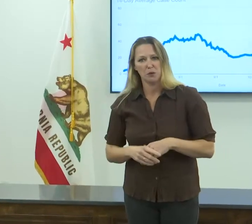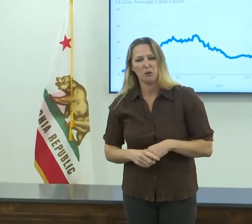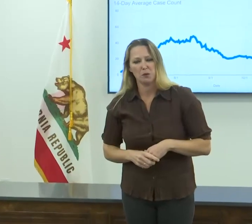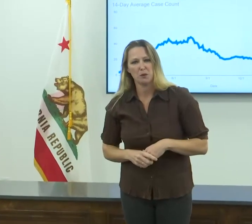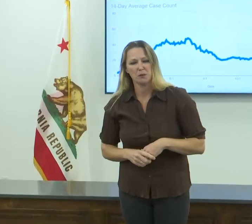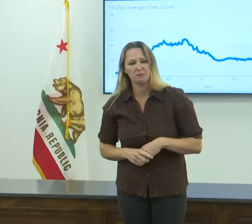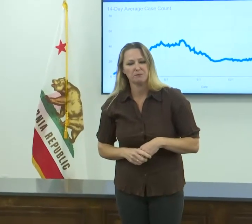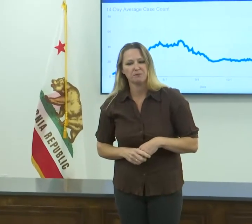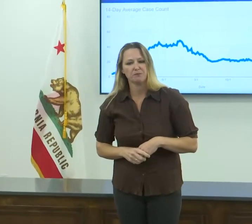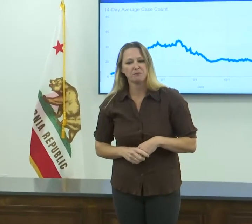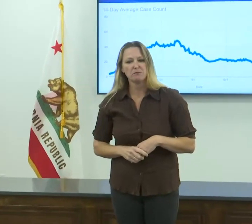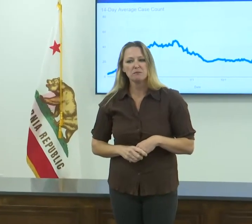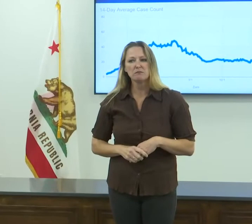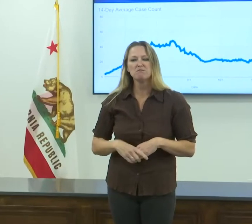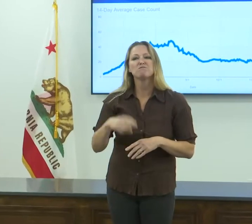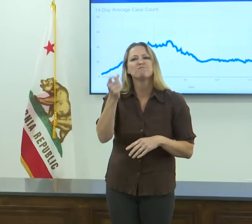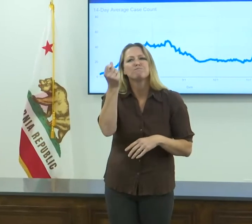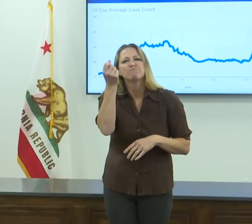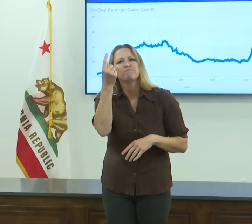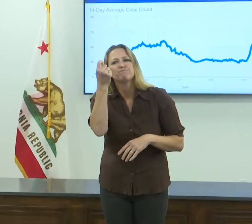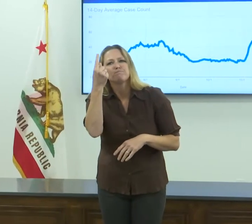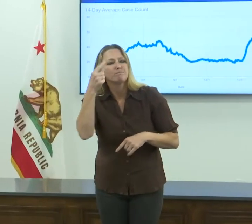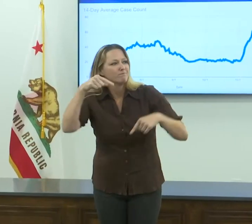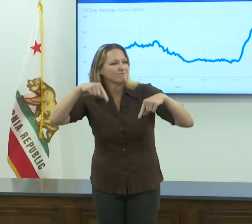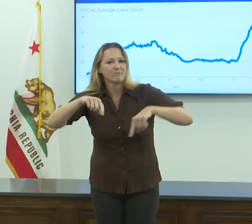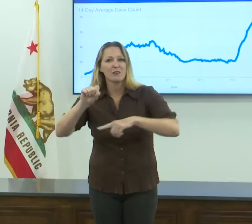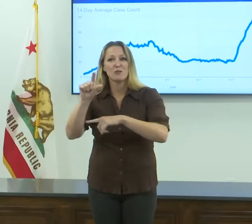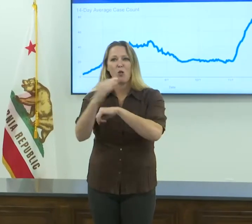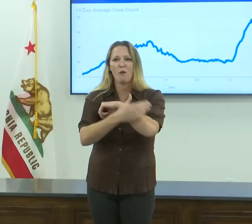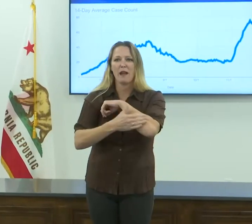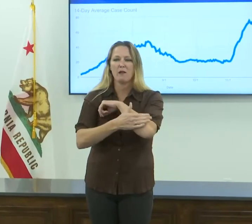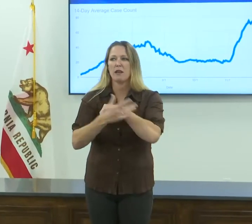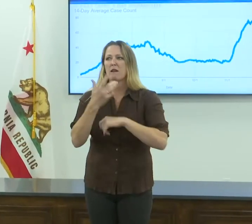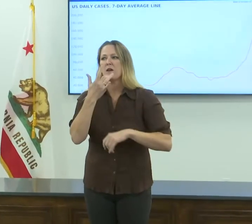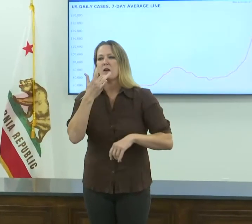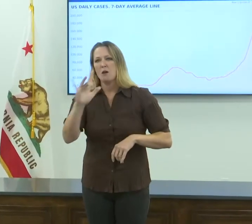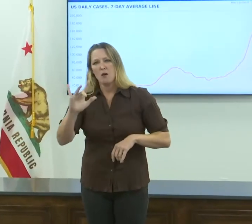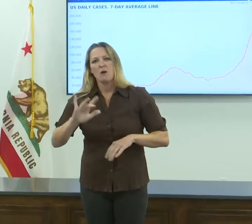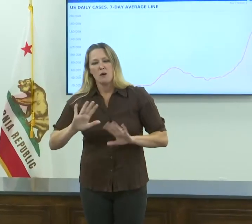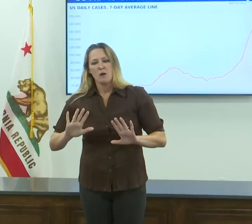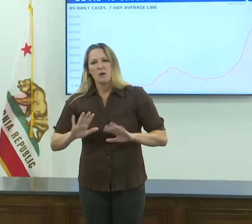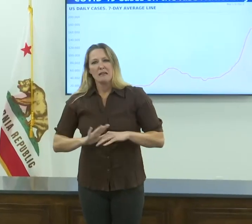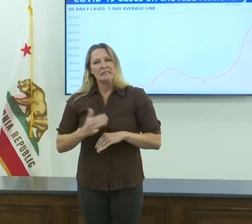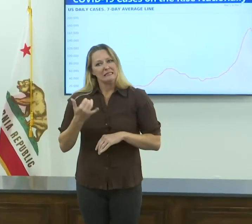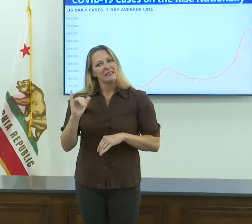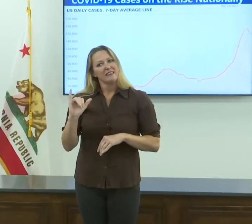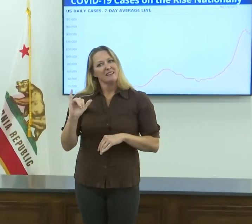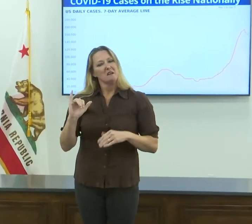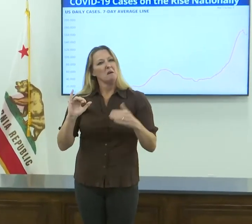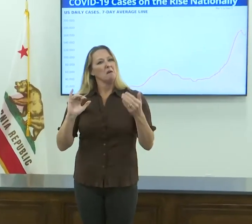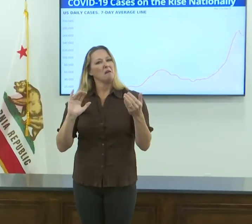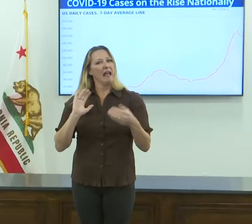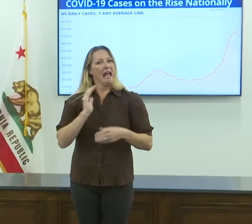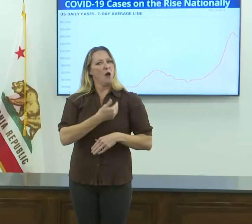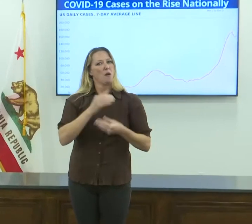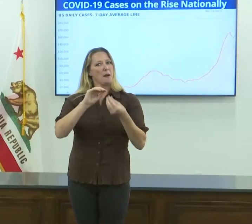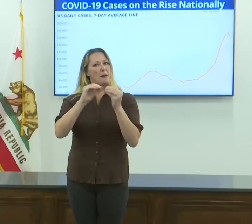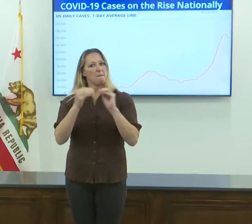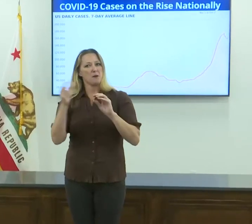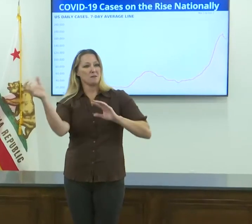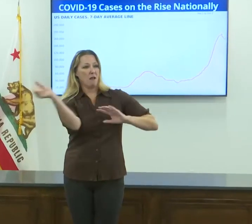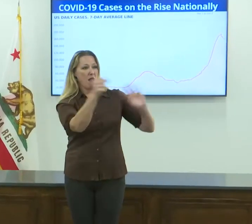We, however, are fortunate in this county still. We continue to have low numbers of cases in the